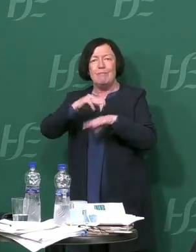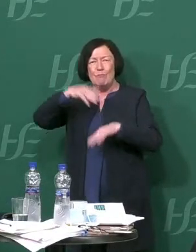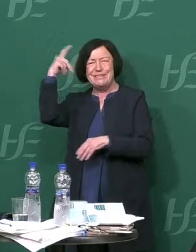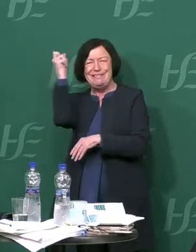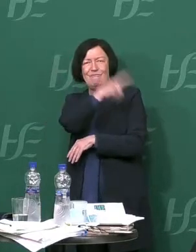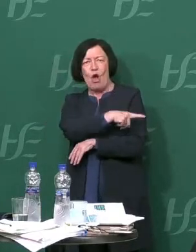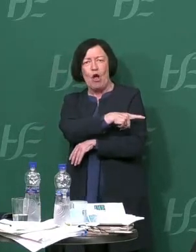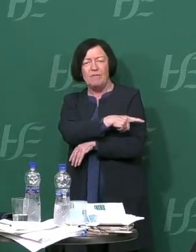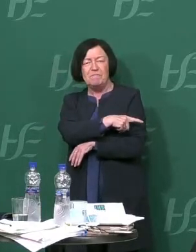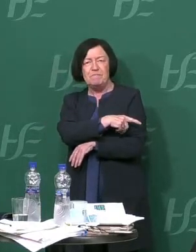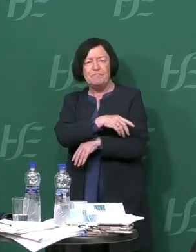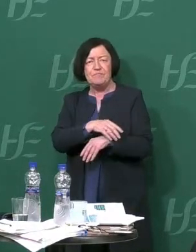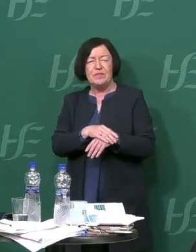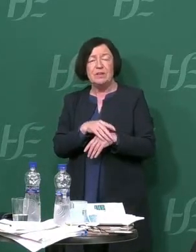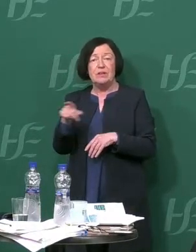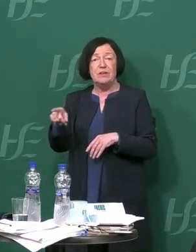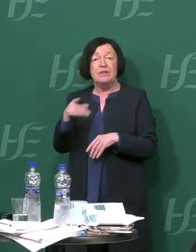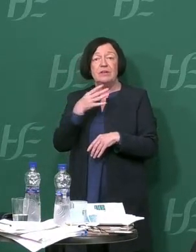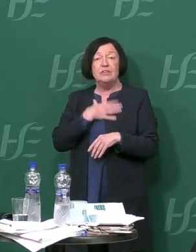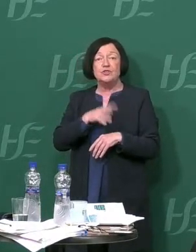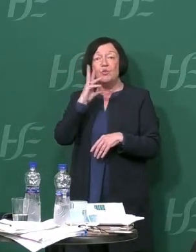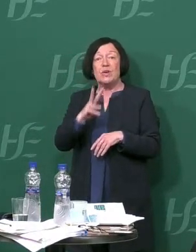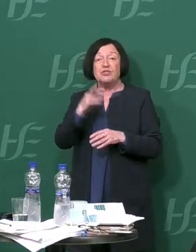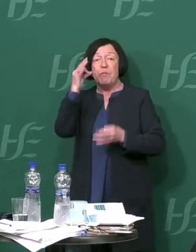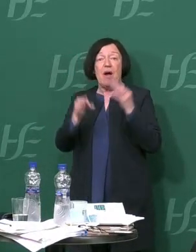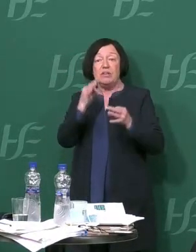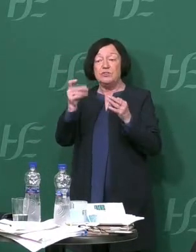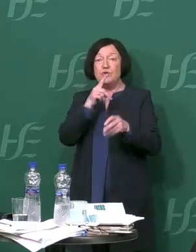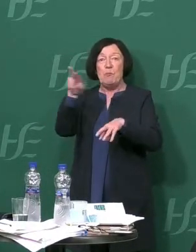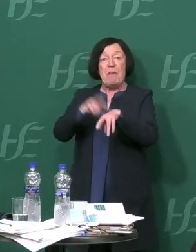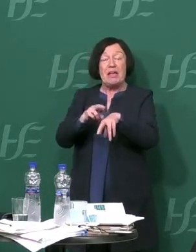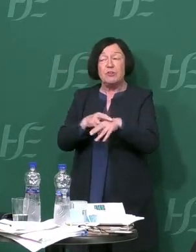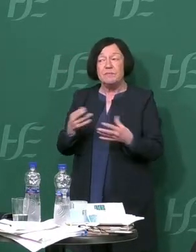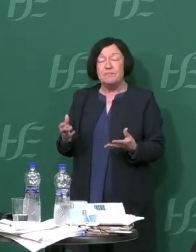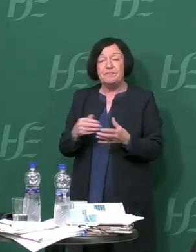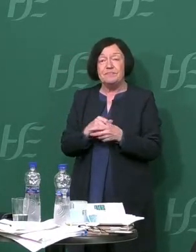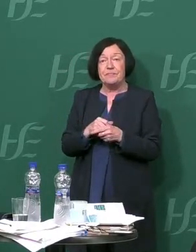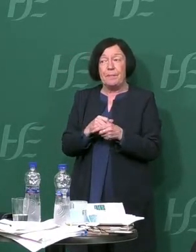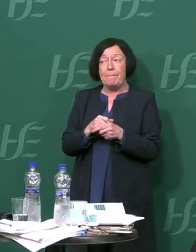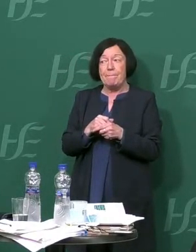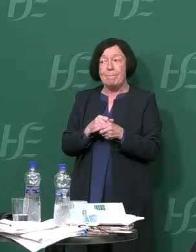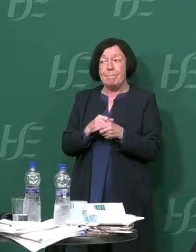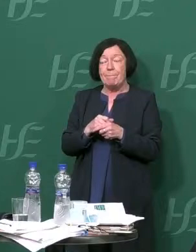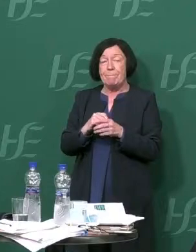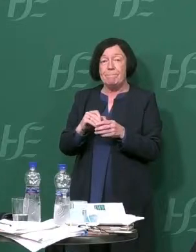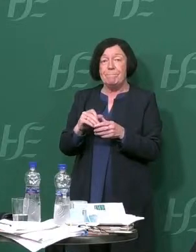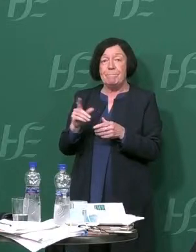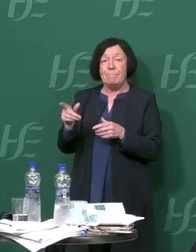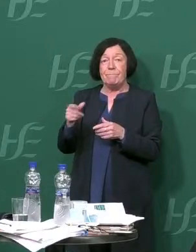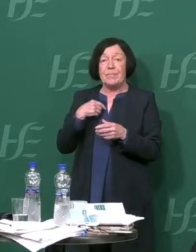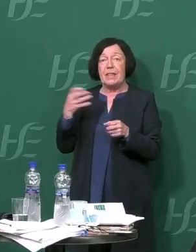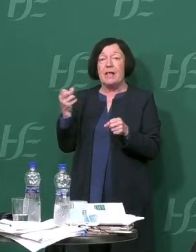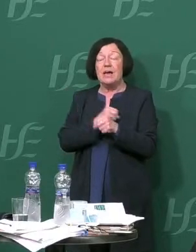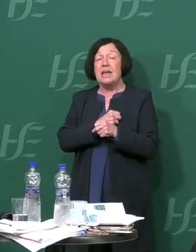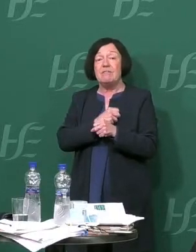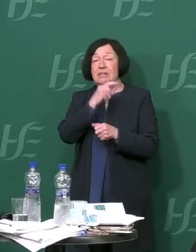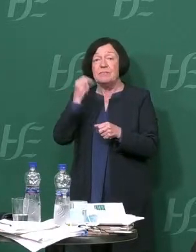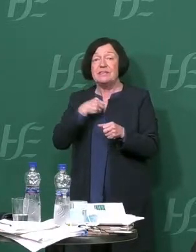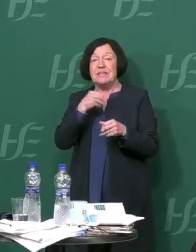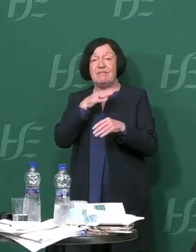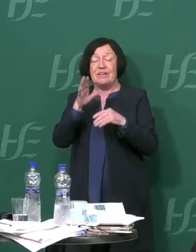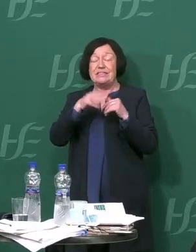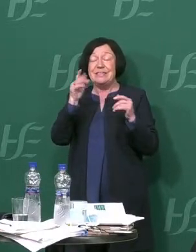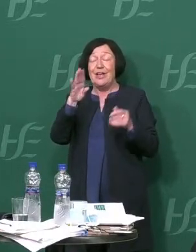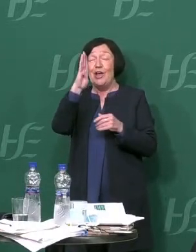harder? And, do you just wish that the politicians would get their acts together? Well, I never class myself as a